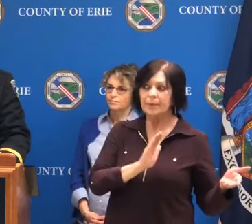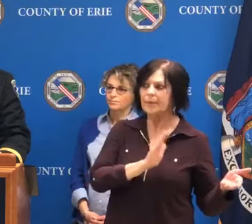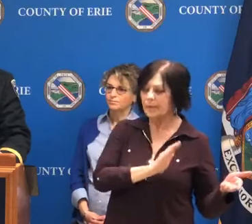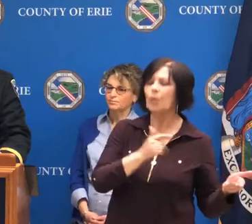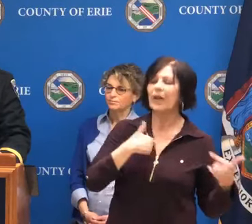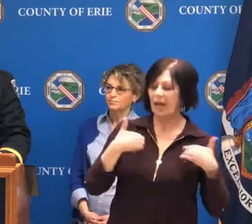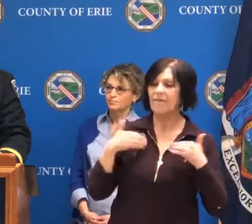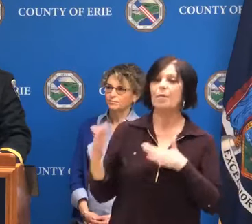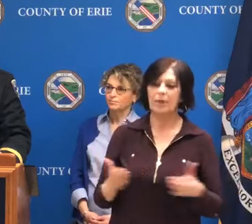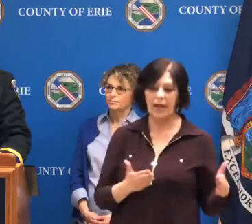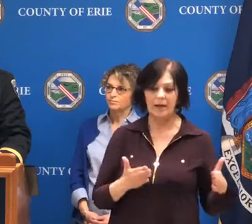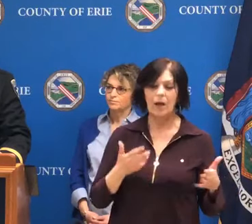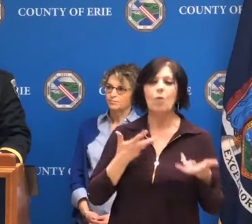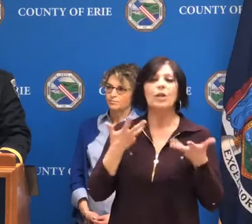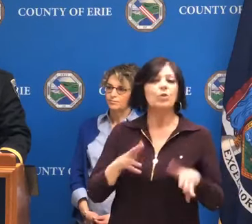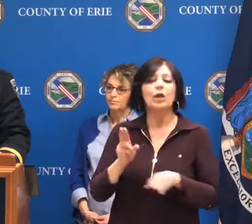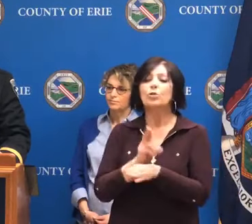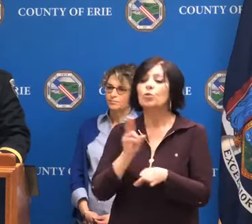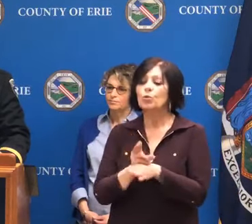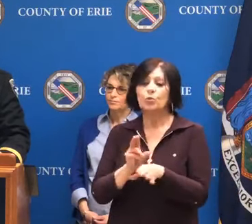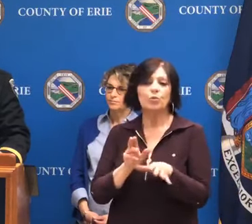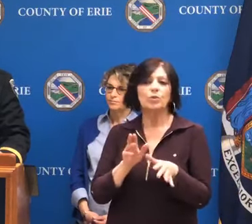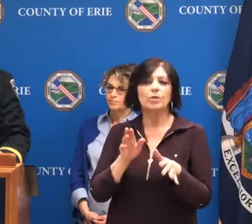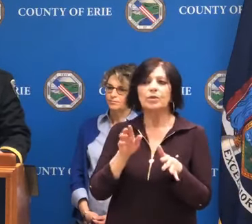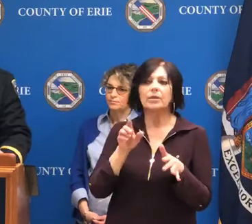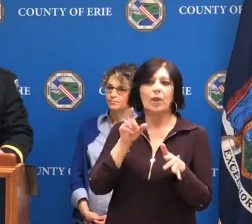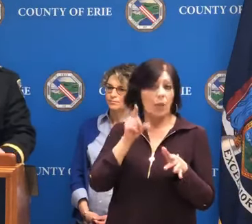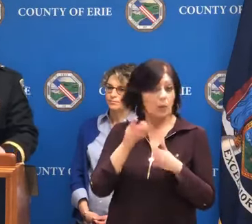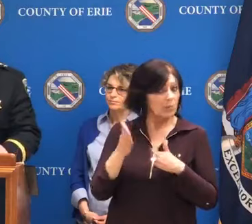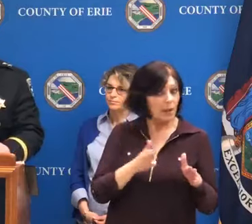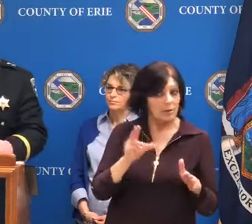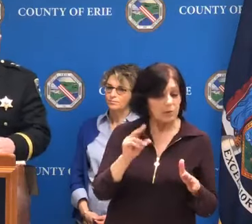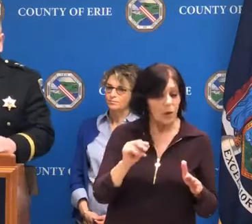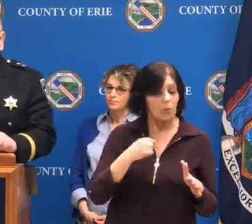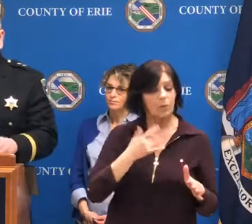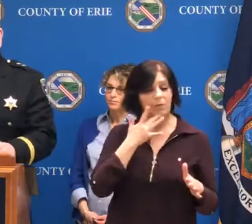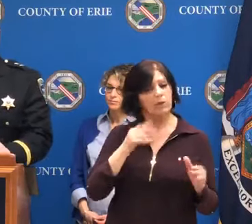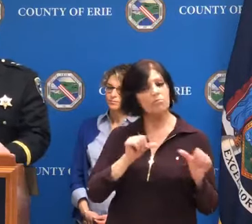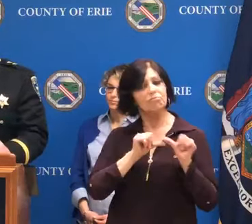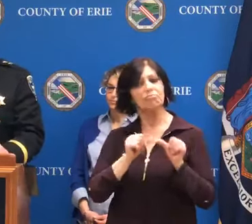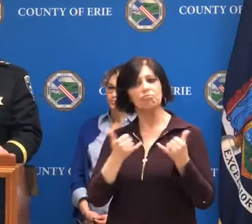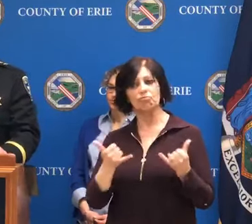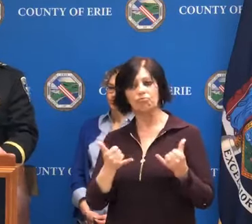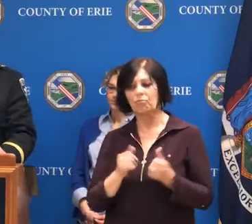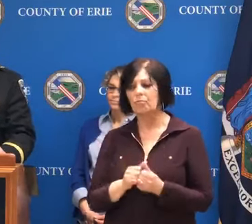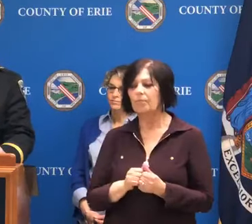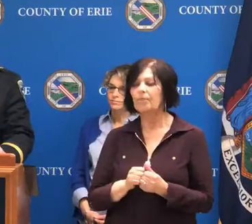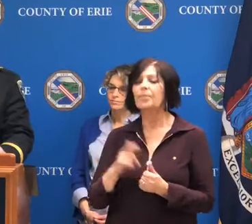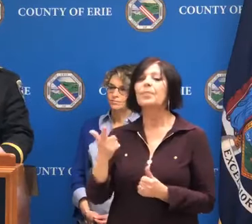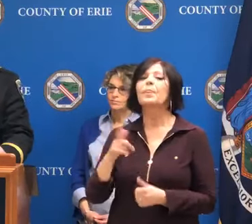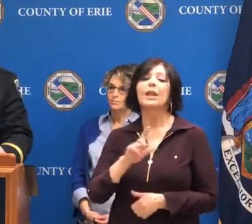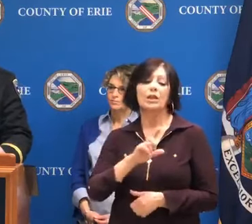we do not want to use those game plans. Speaking for the Sheriff's